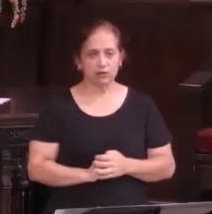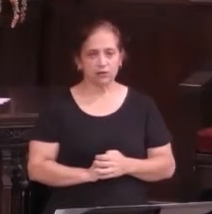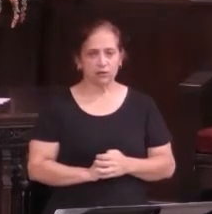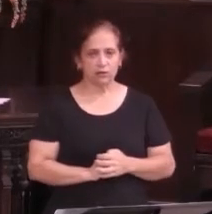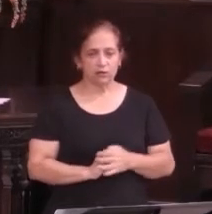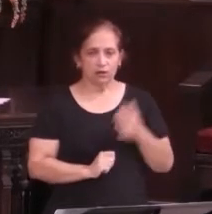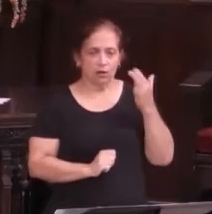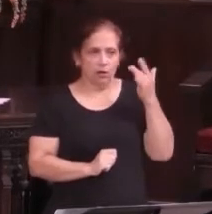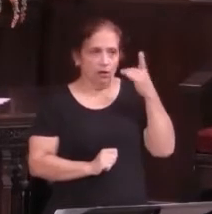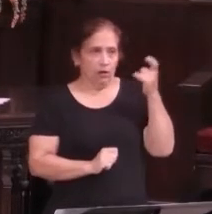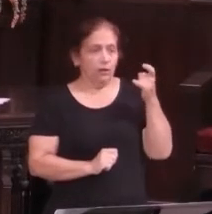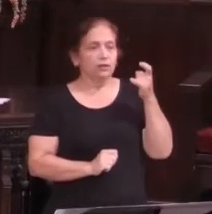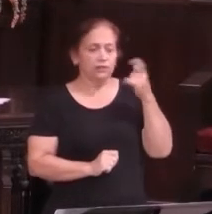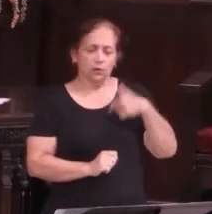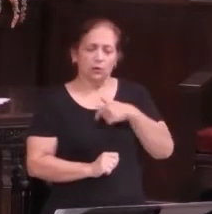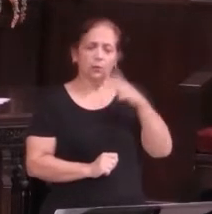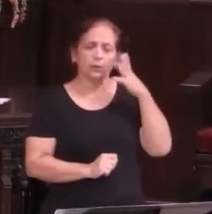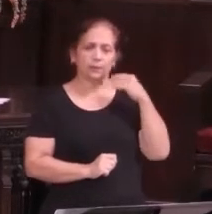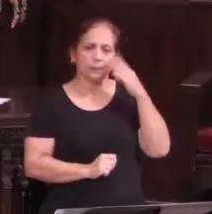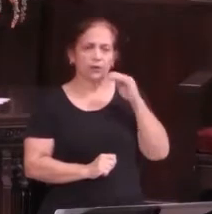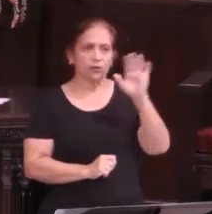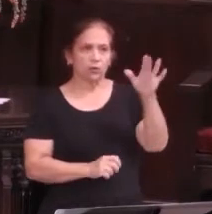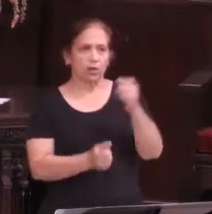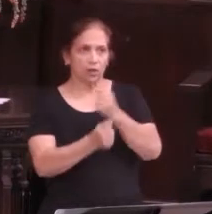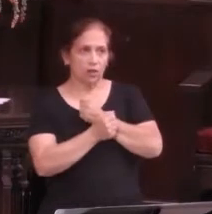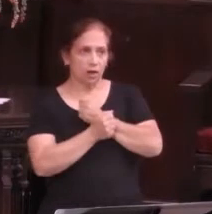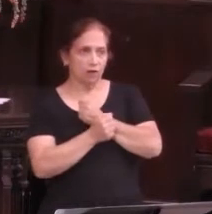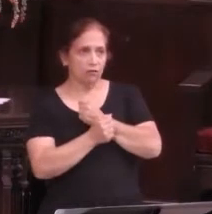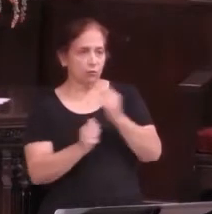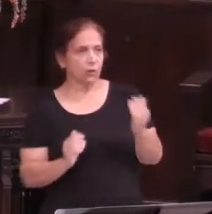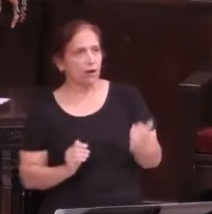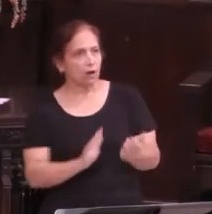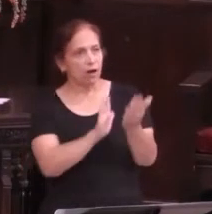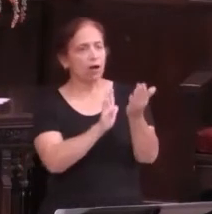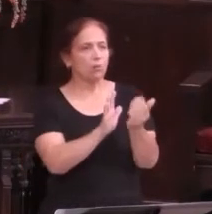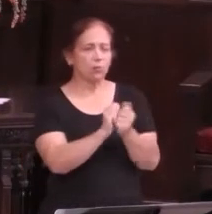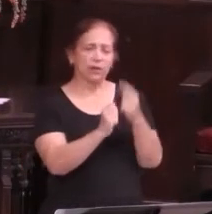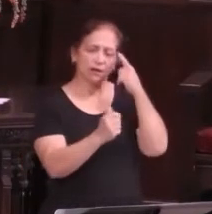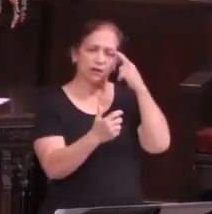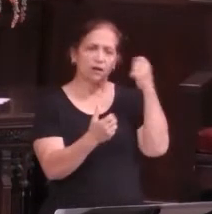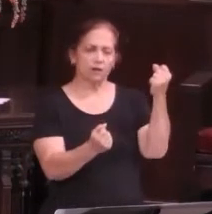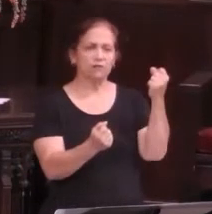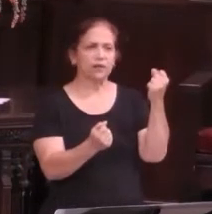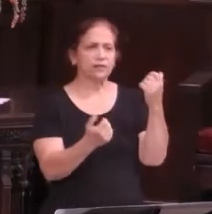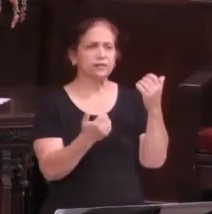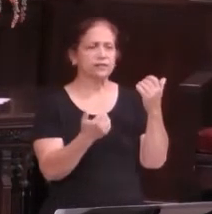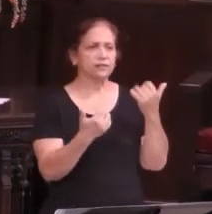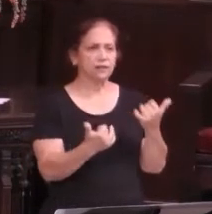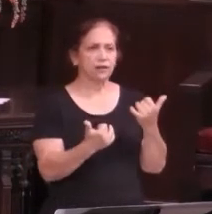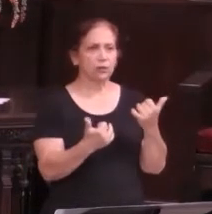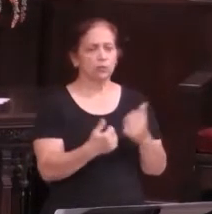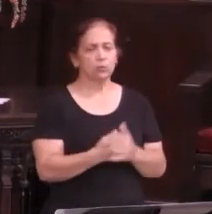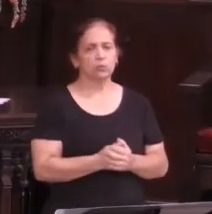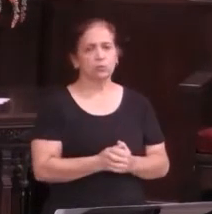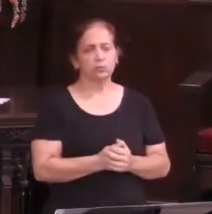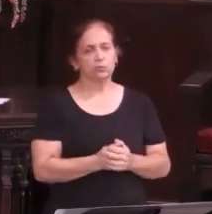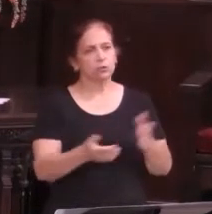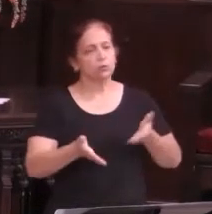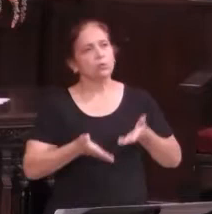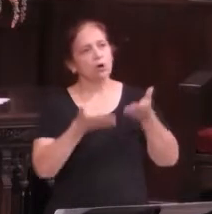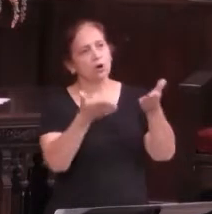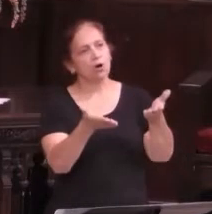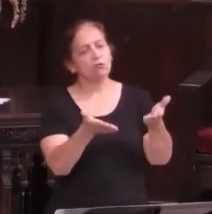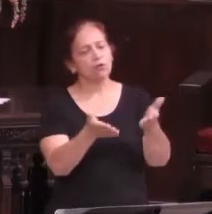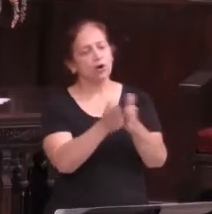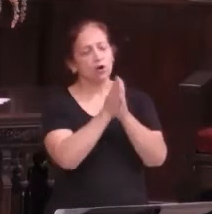Because we have known your love, we come to you with confidence this hour, offering